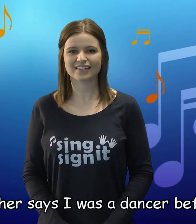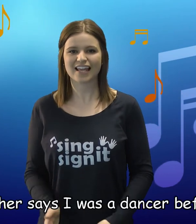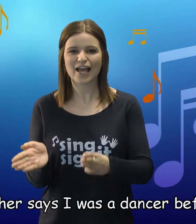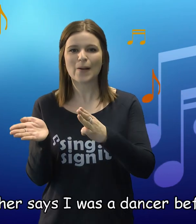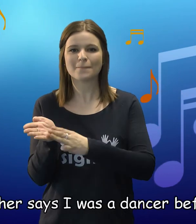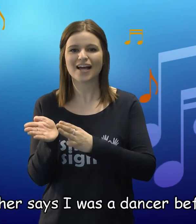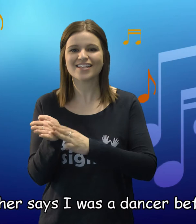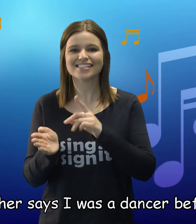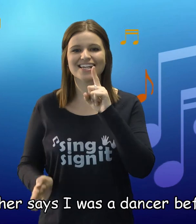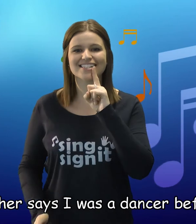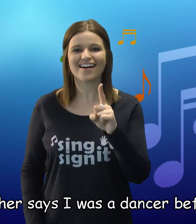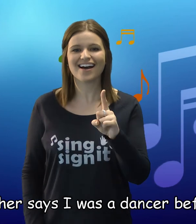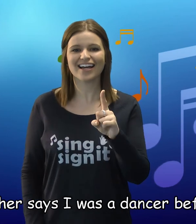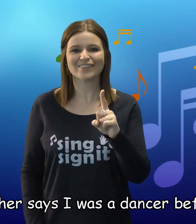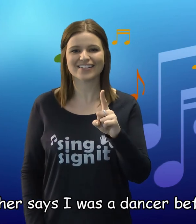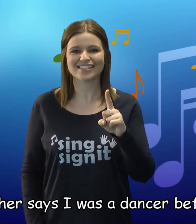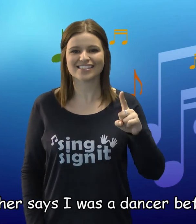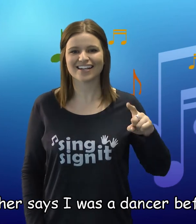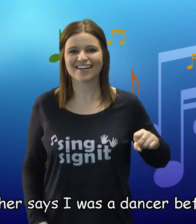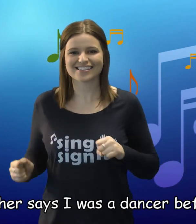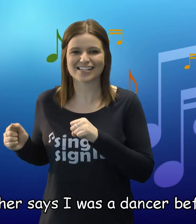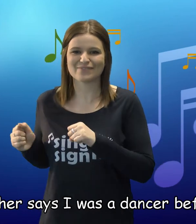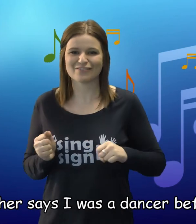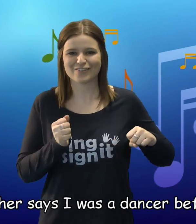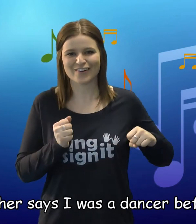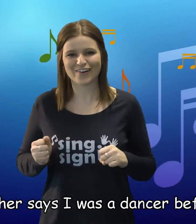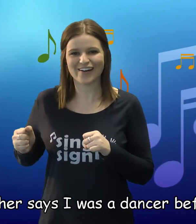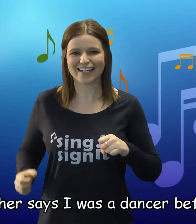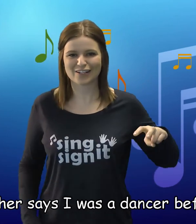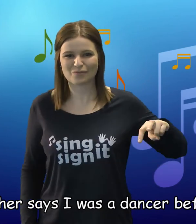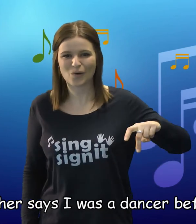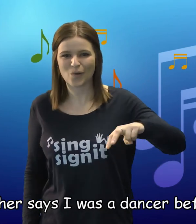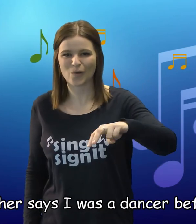Mother says I was a dancer before I could walk.